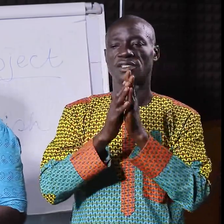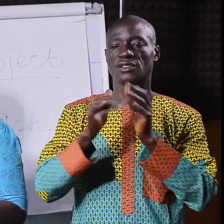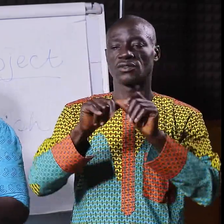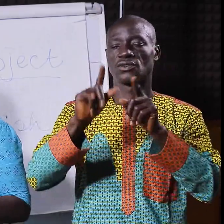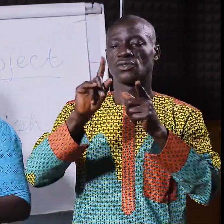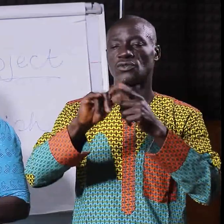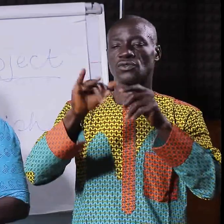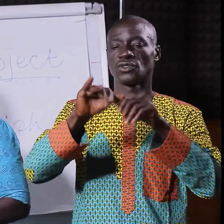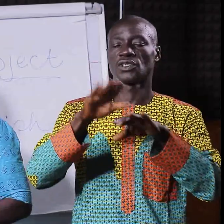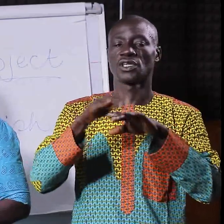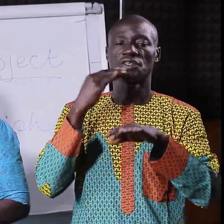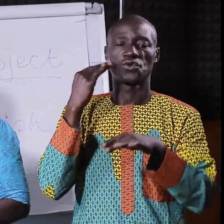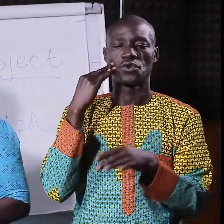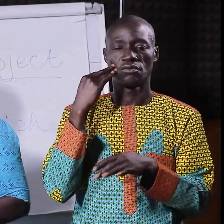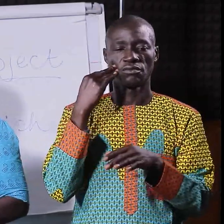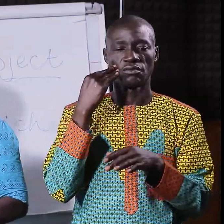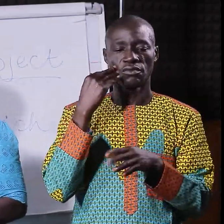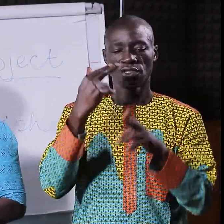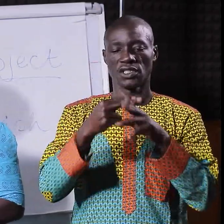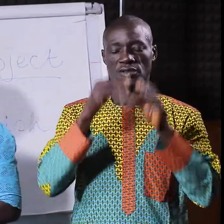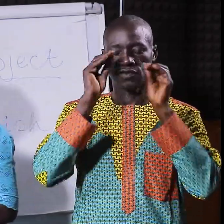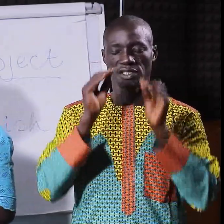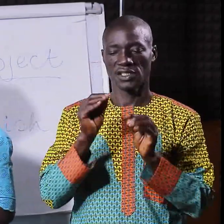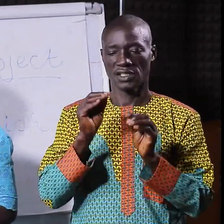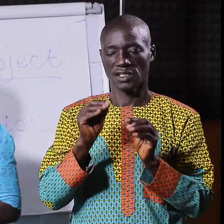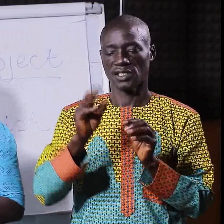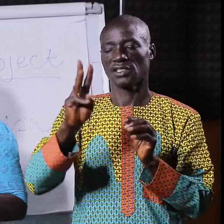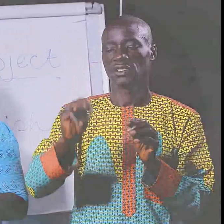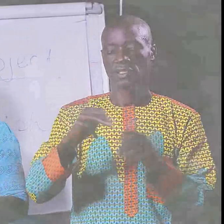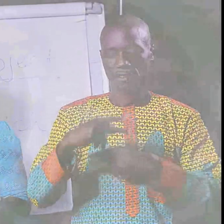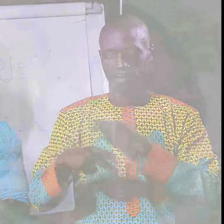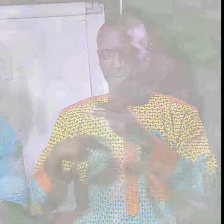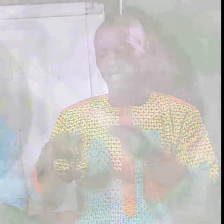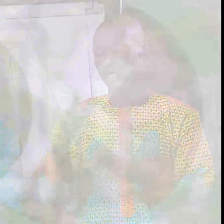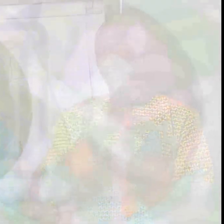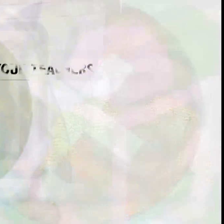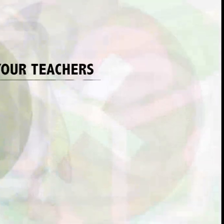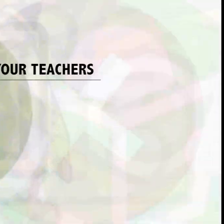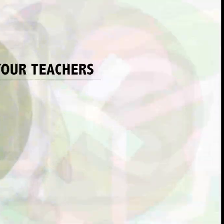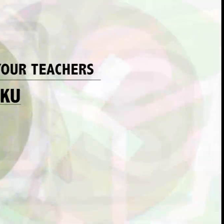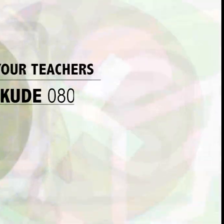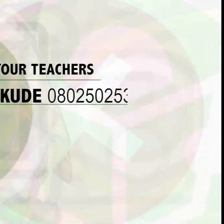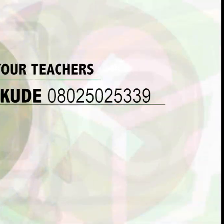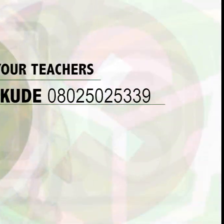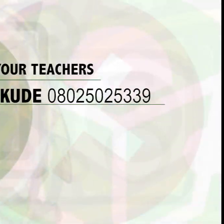Joshi. My name remains Mercy Bainta Kude, and you can contact me on